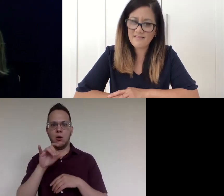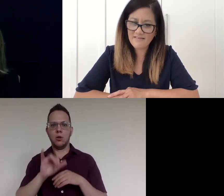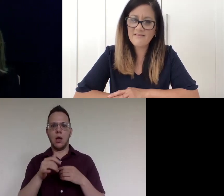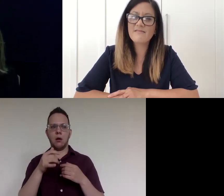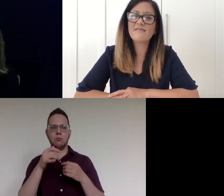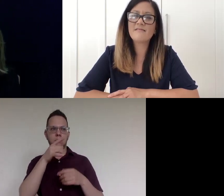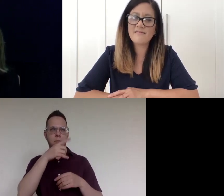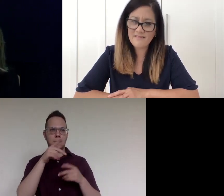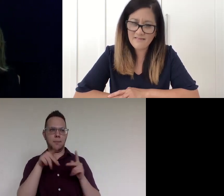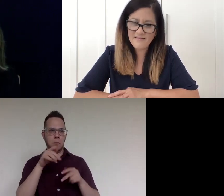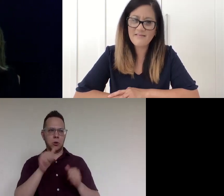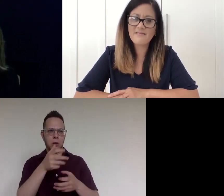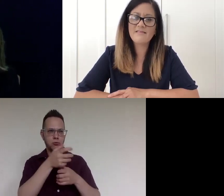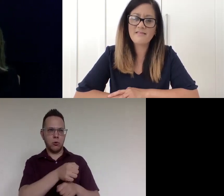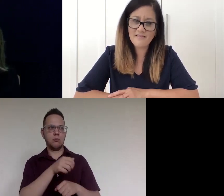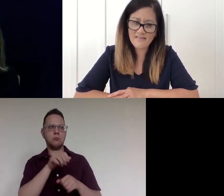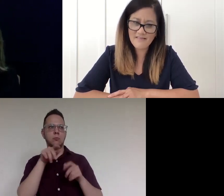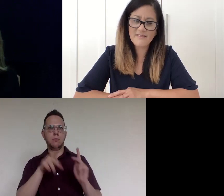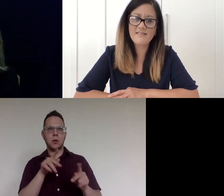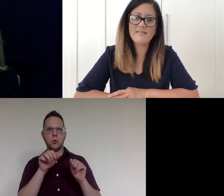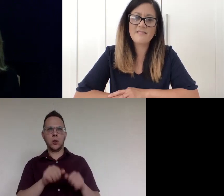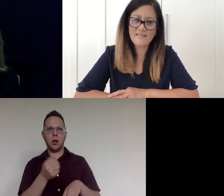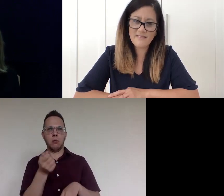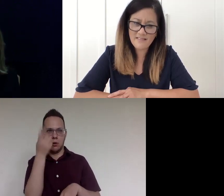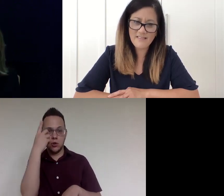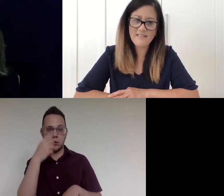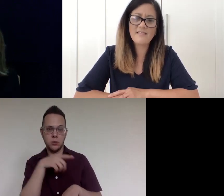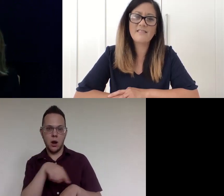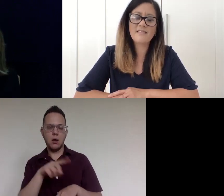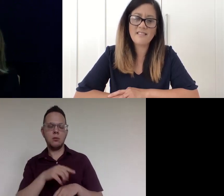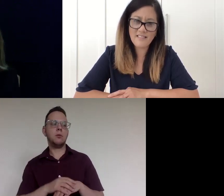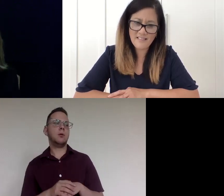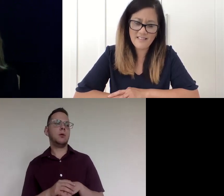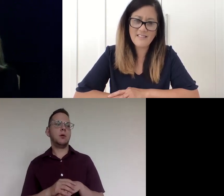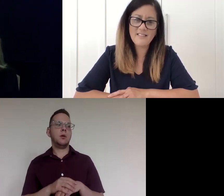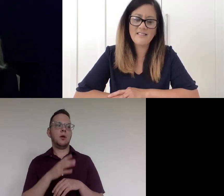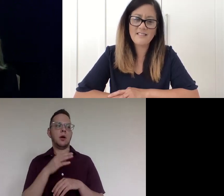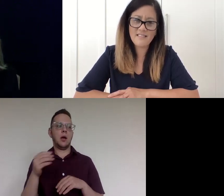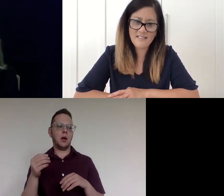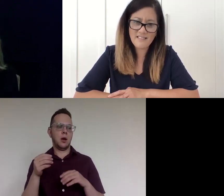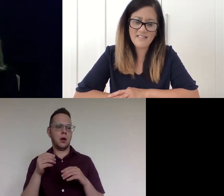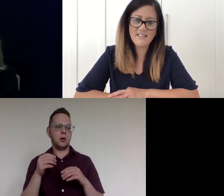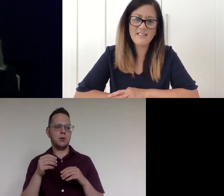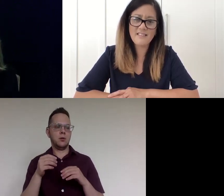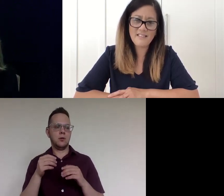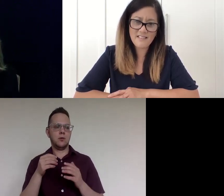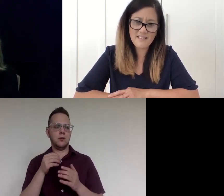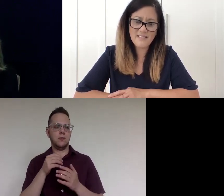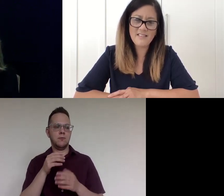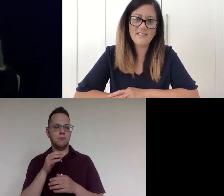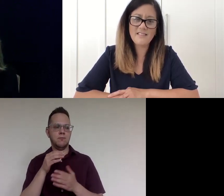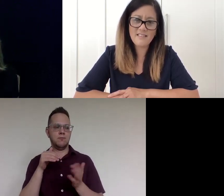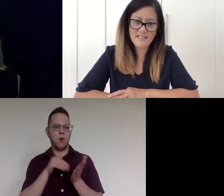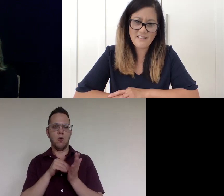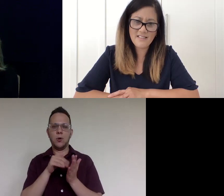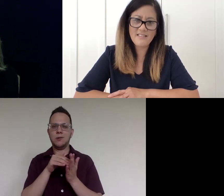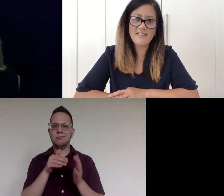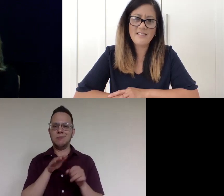That's a really, really good advantage. And this person will have good content. They'll be able to fix the disparities